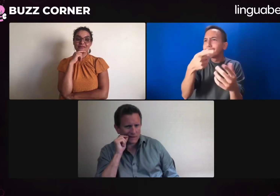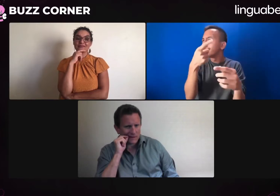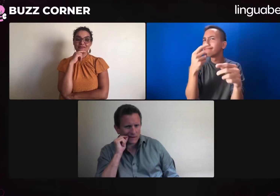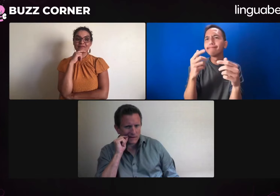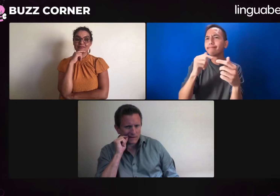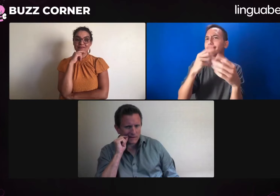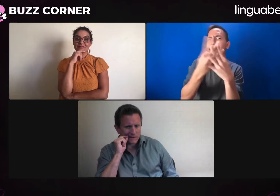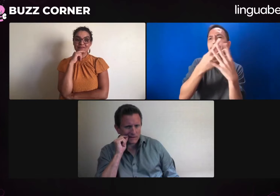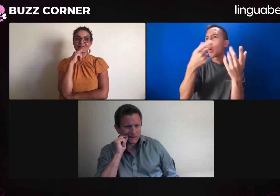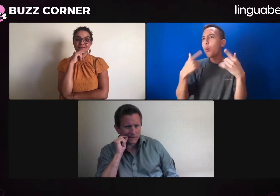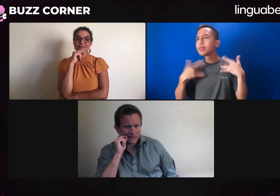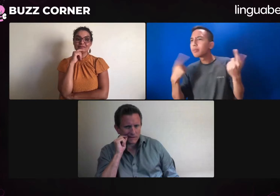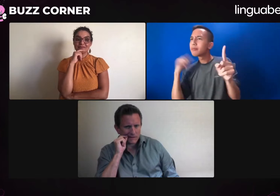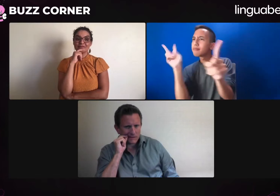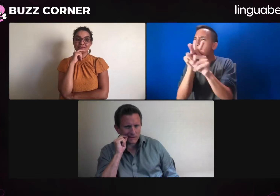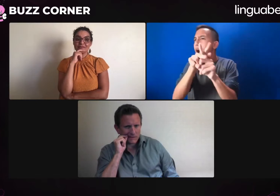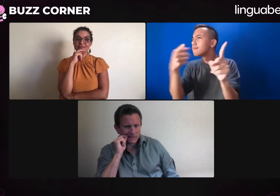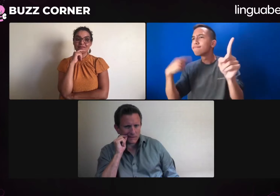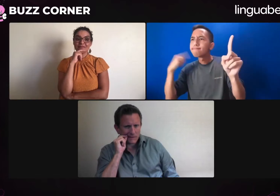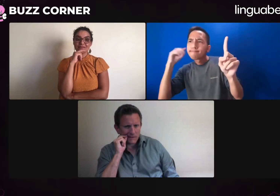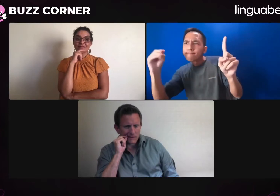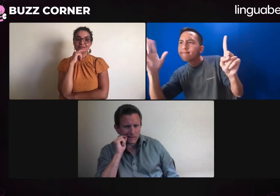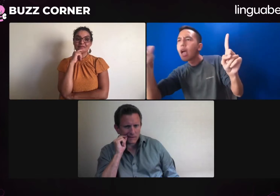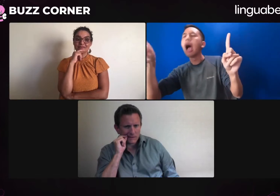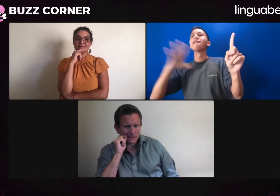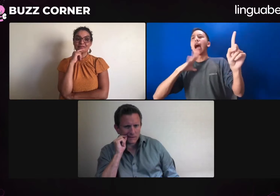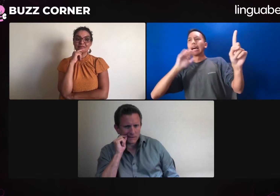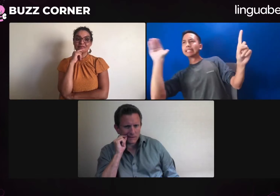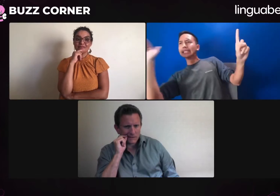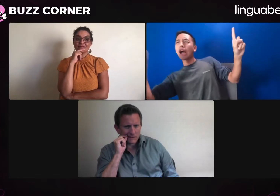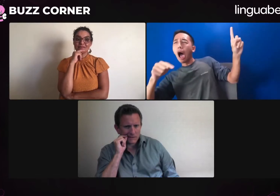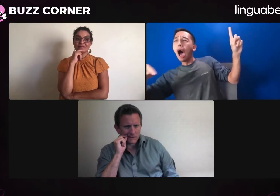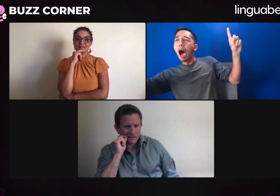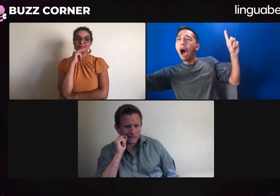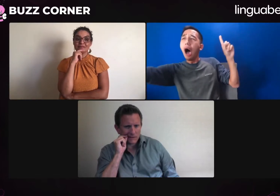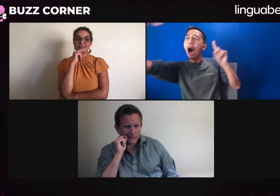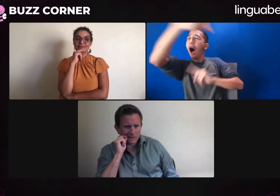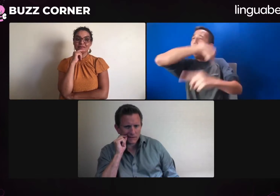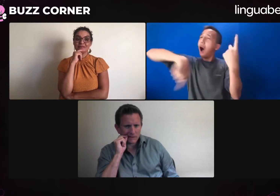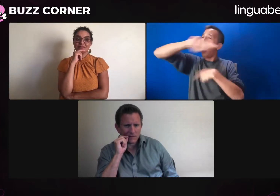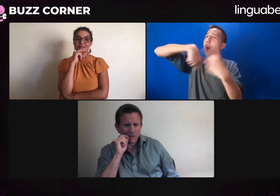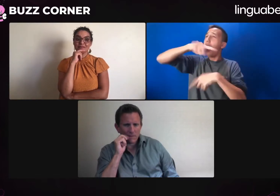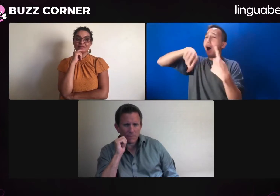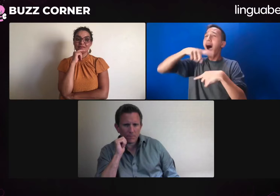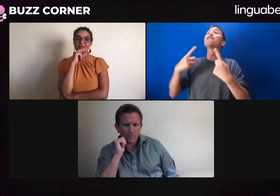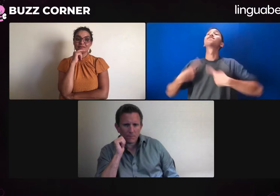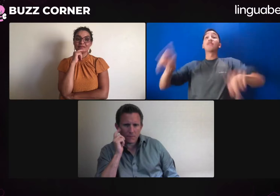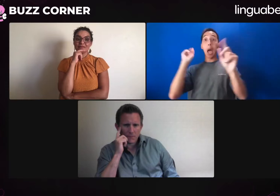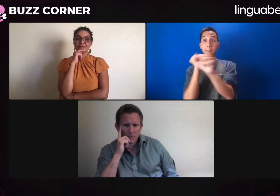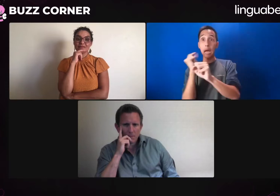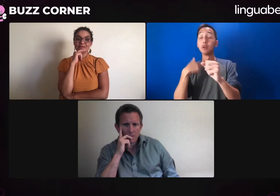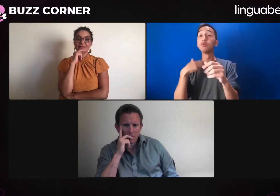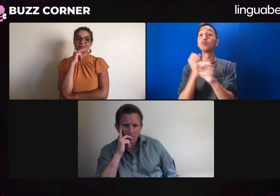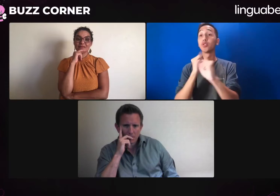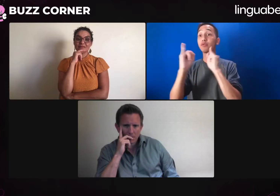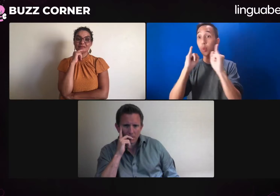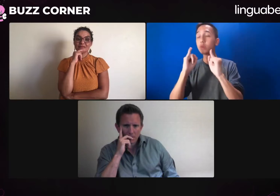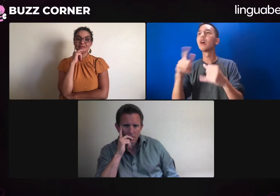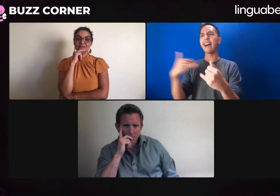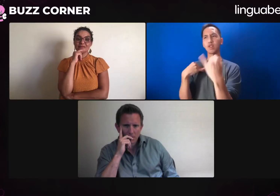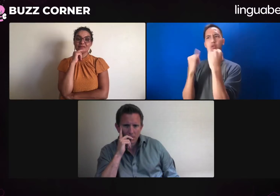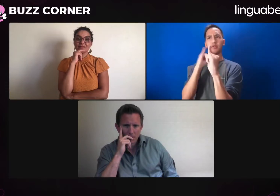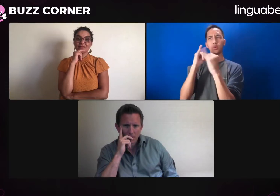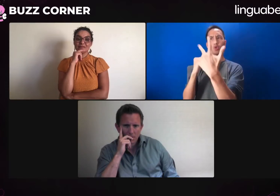hard. I contacted them consistently. I followed up. I kept nudging people, going round and round. And it